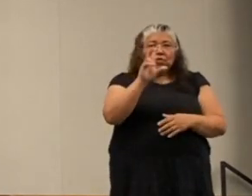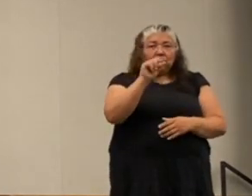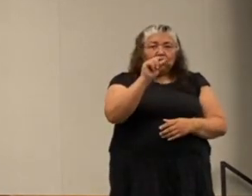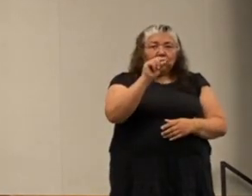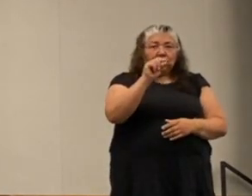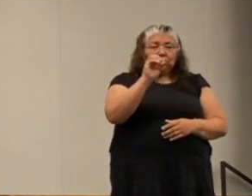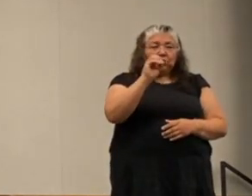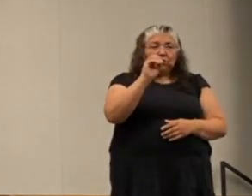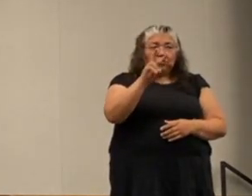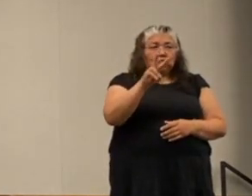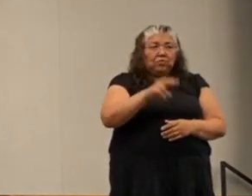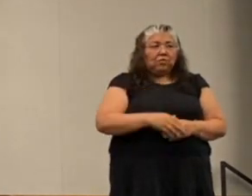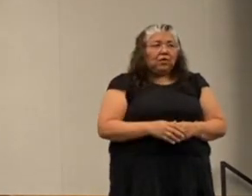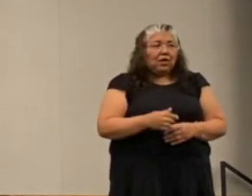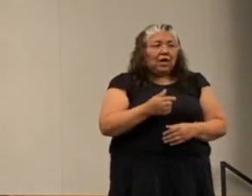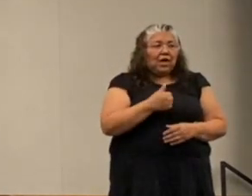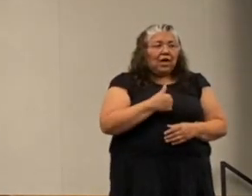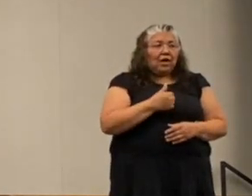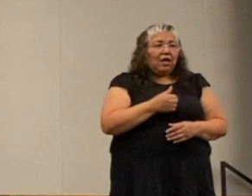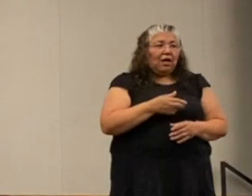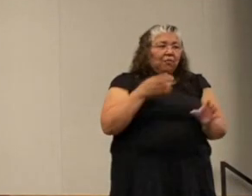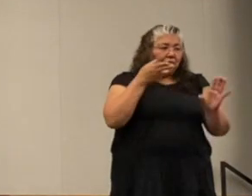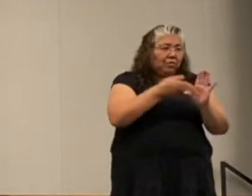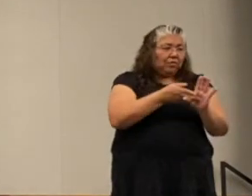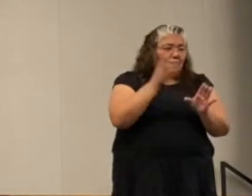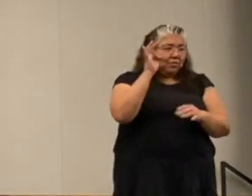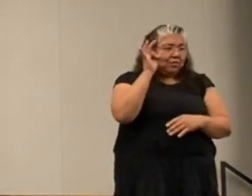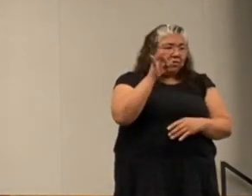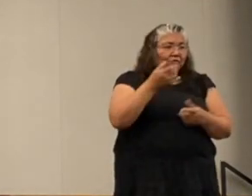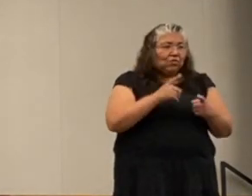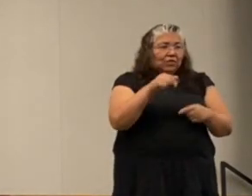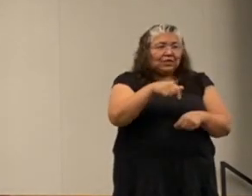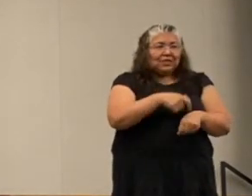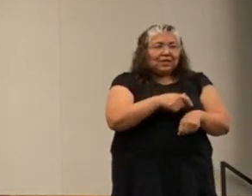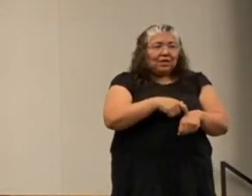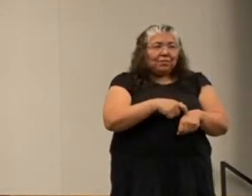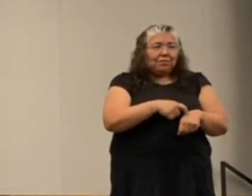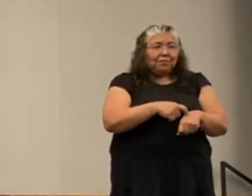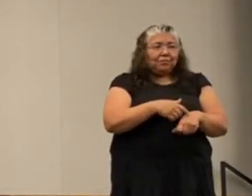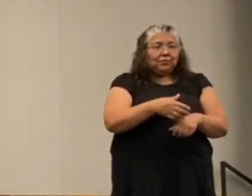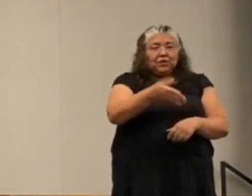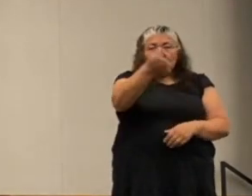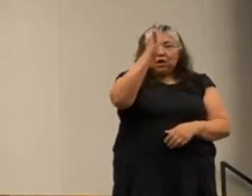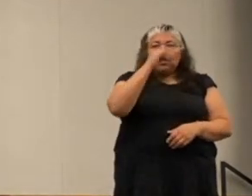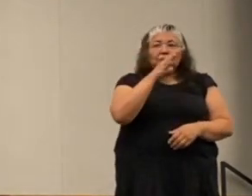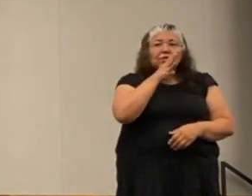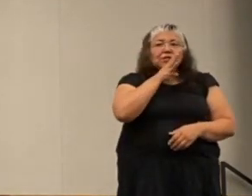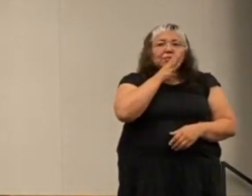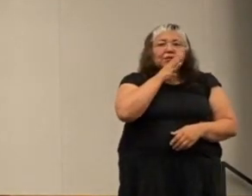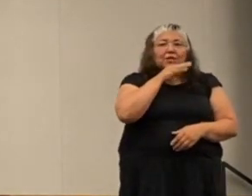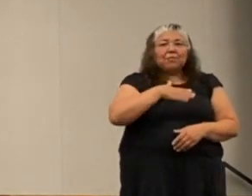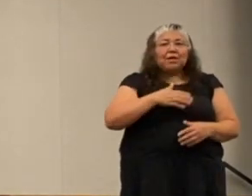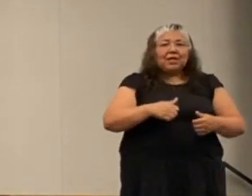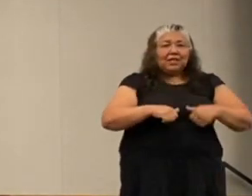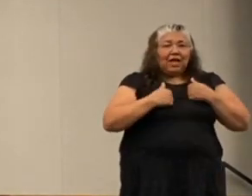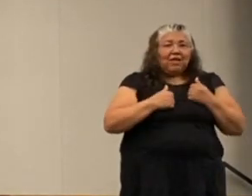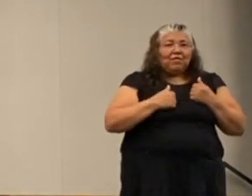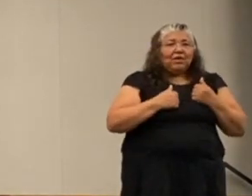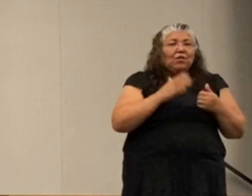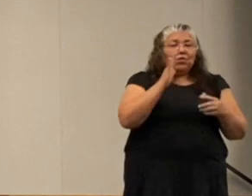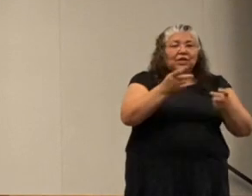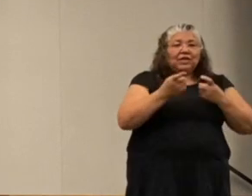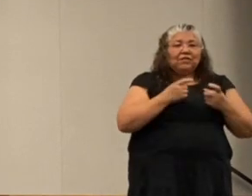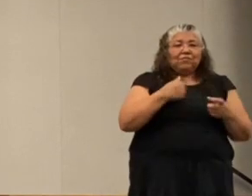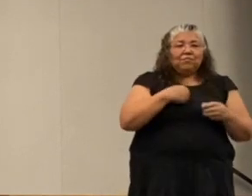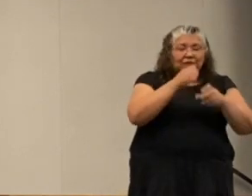2002. And I'm stepping into the ministry, and just during this time, as God would speak into my life, and he would give